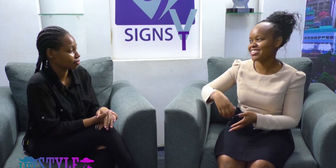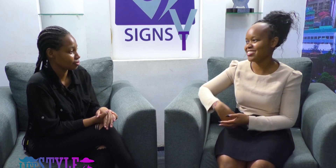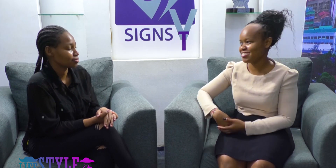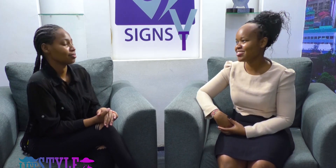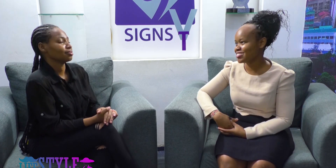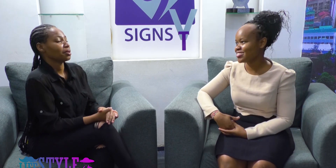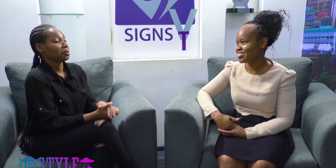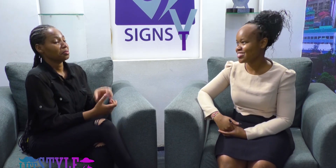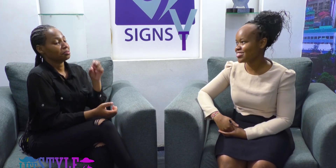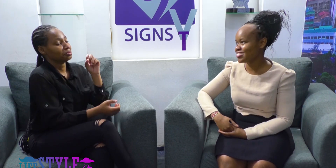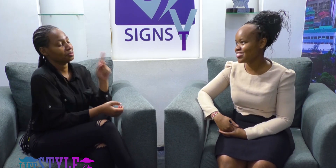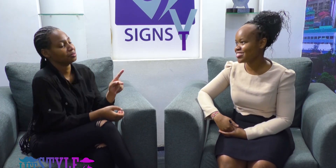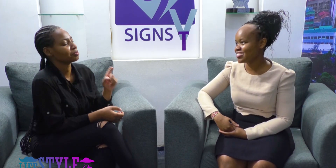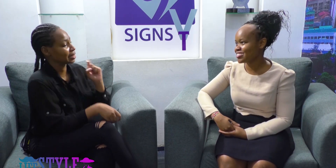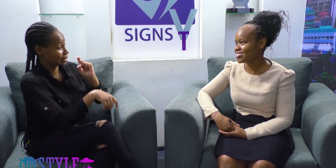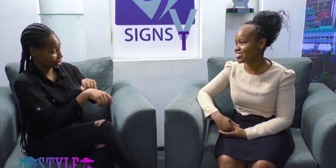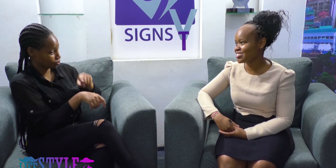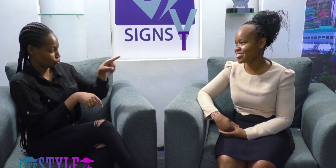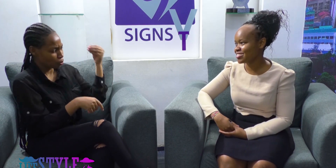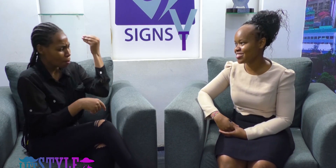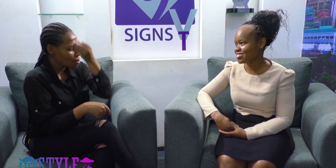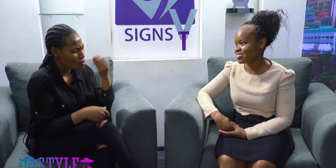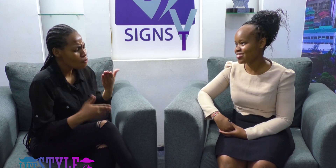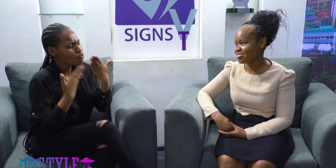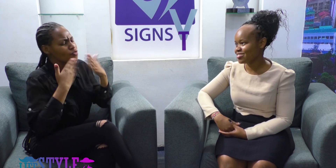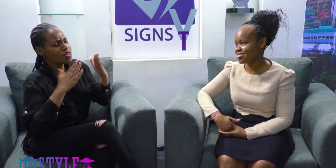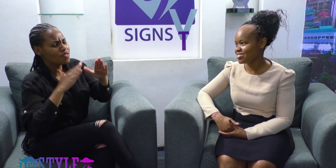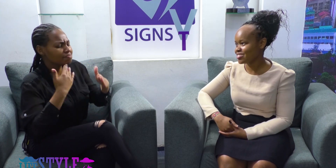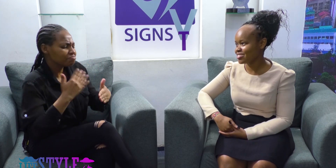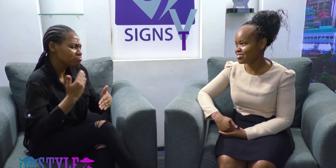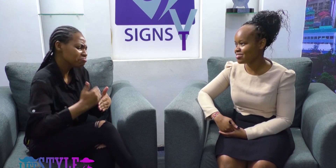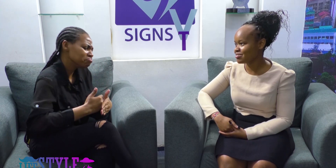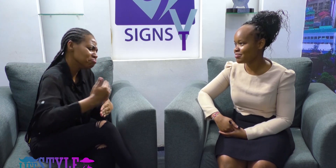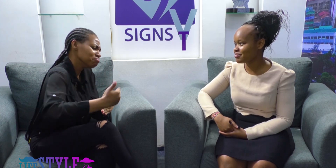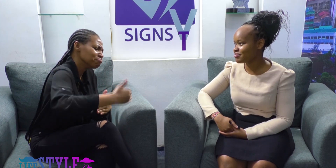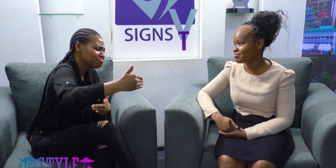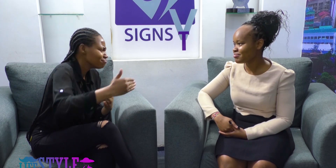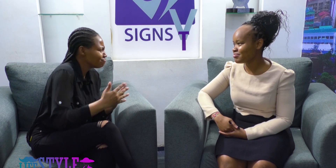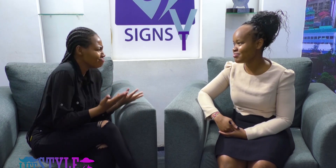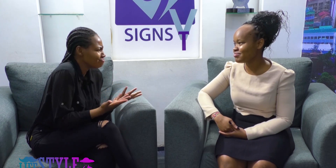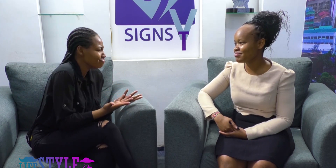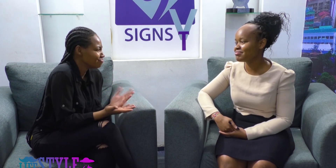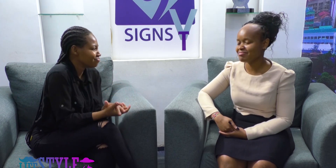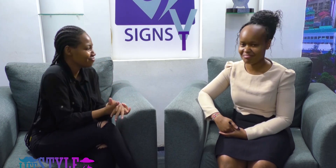So right now, my focus is on TV. When you are done painting,